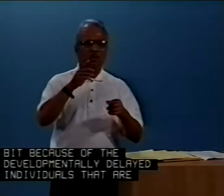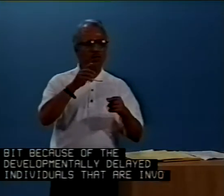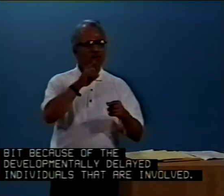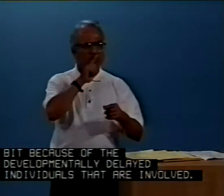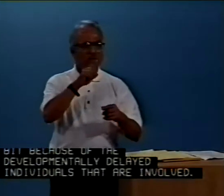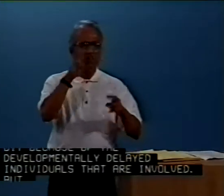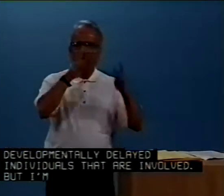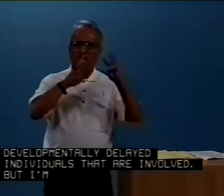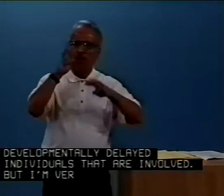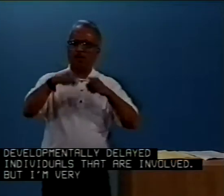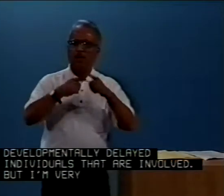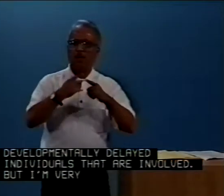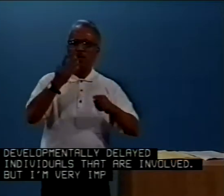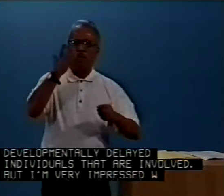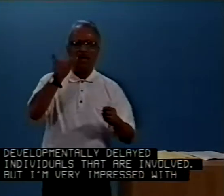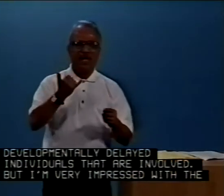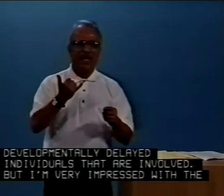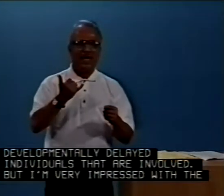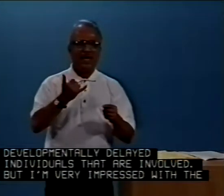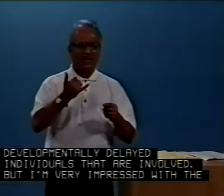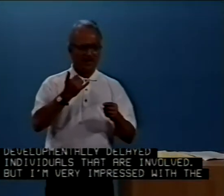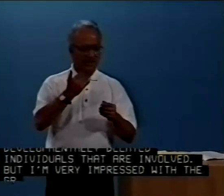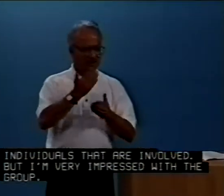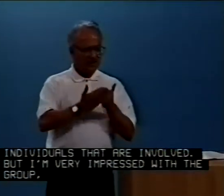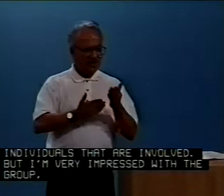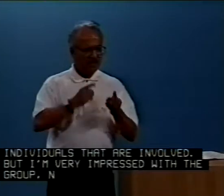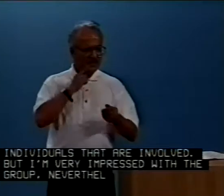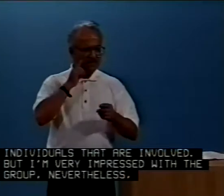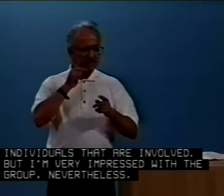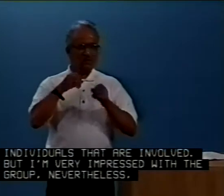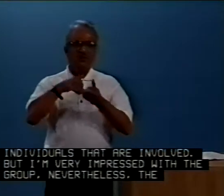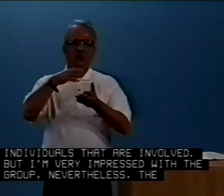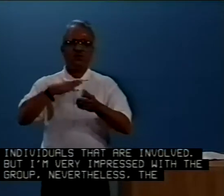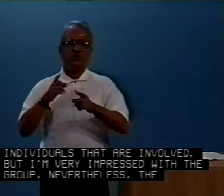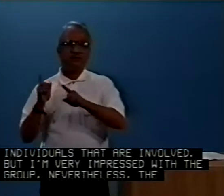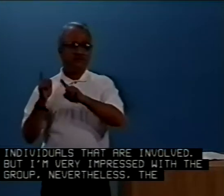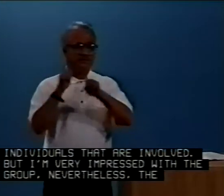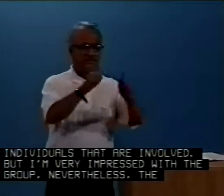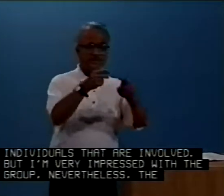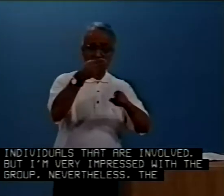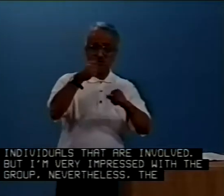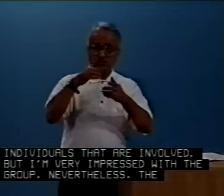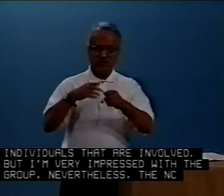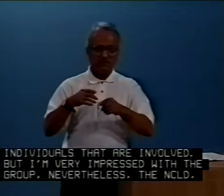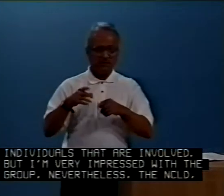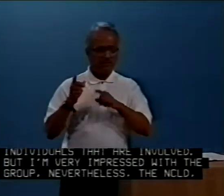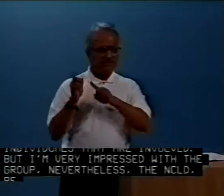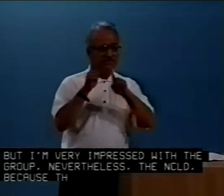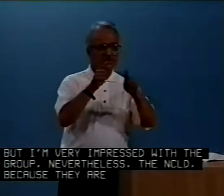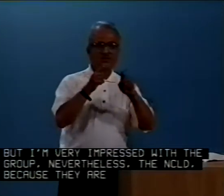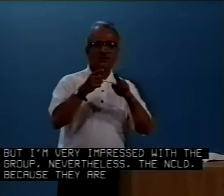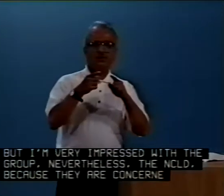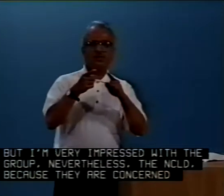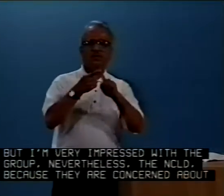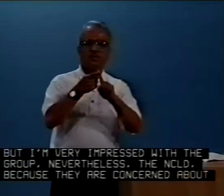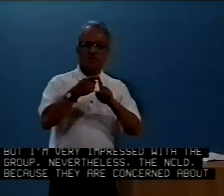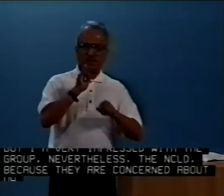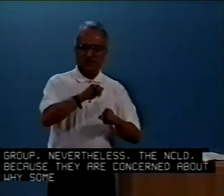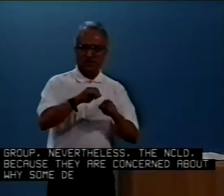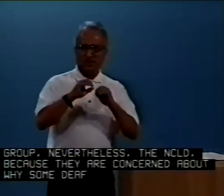NCLD, because they're concerned about why some deaf students, high school students,